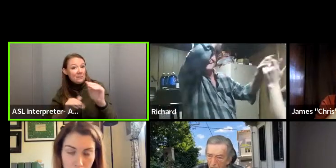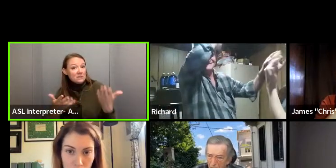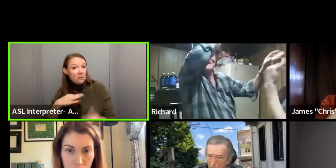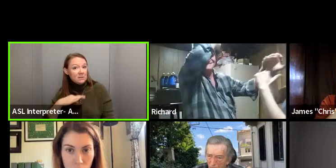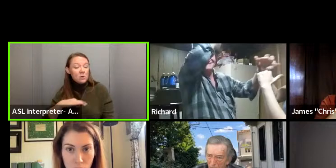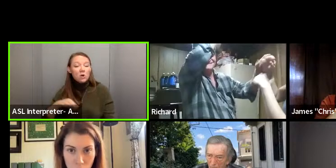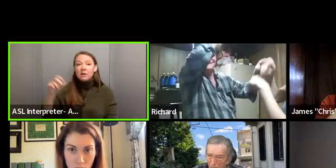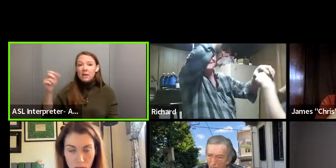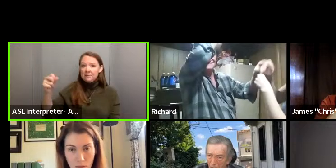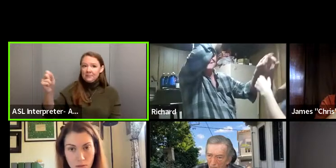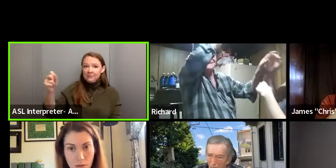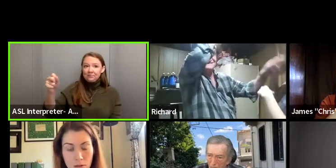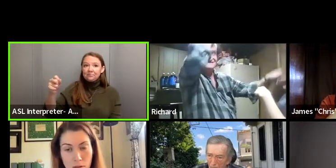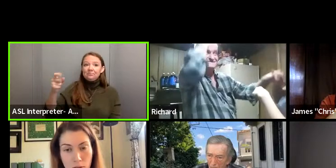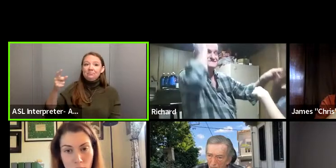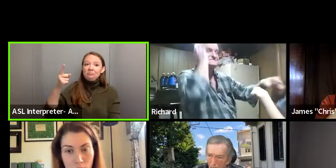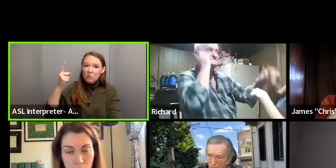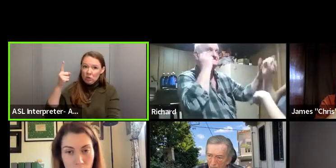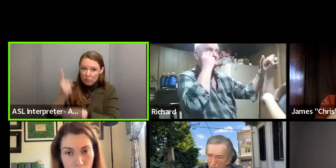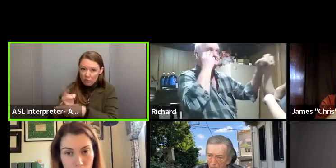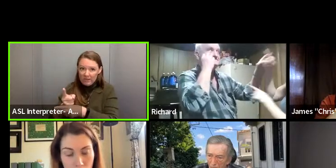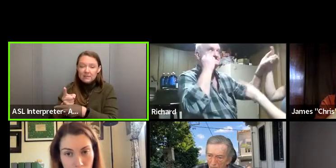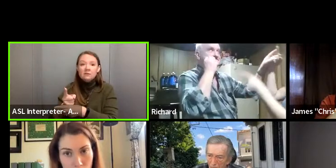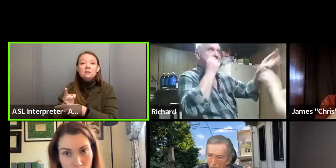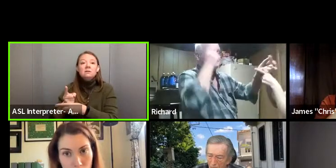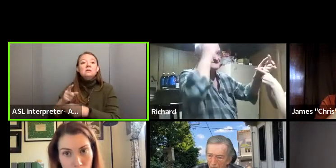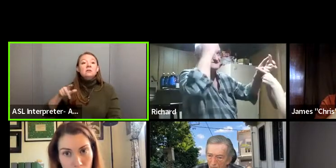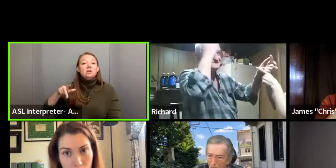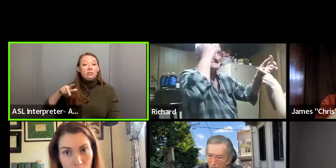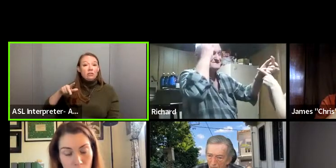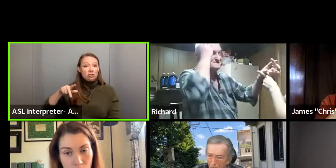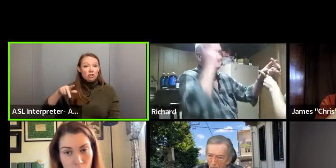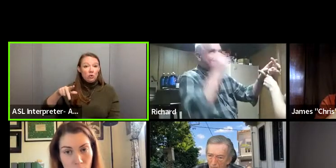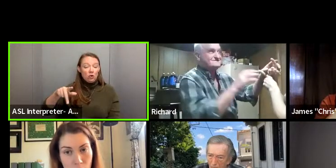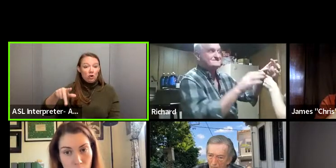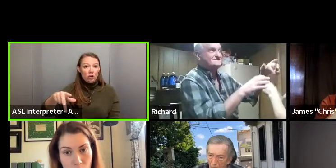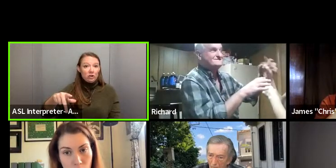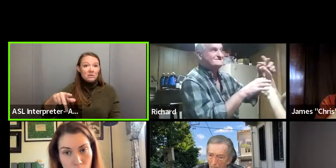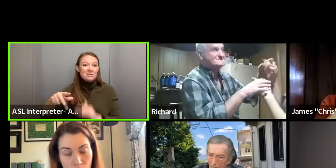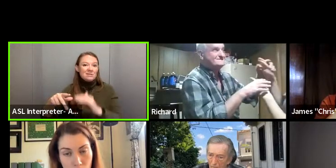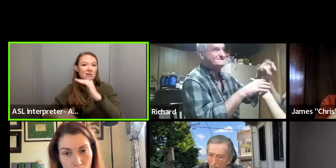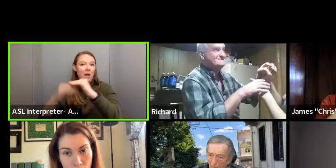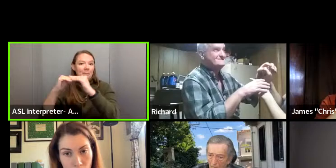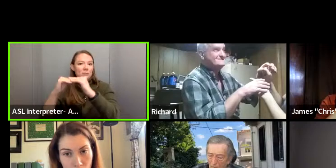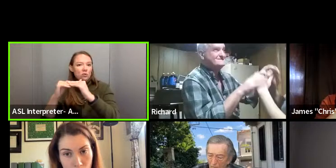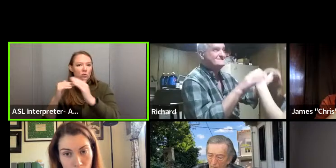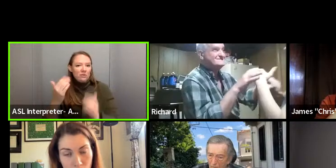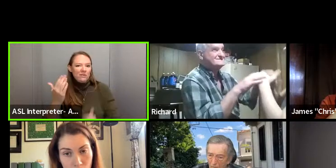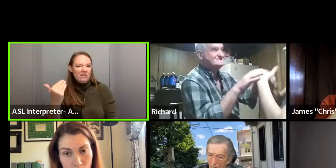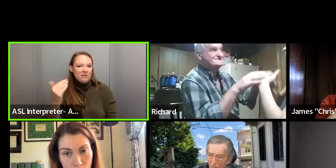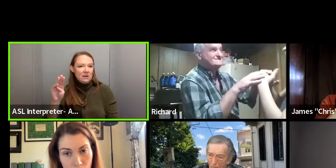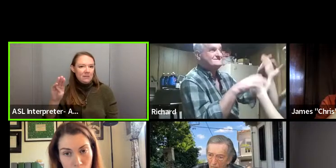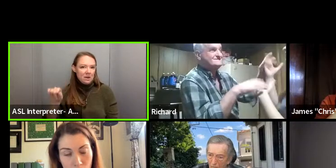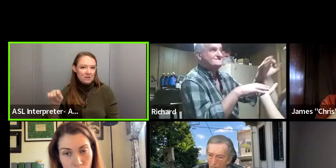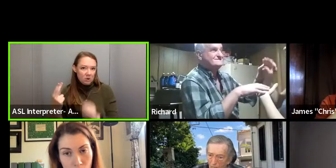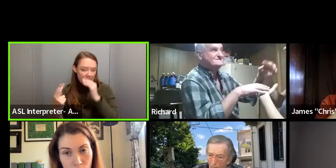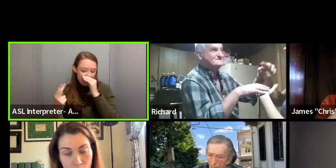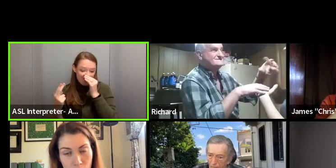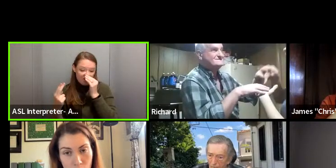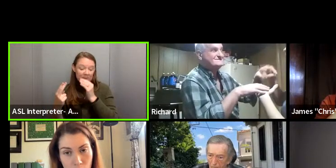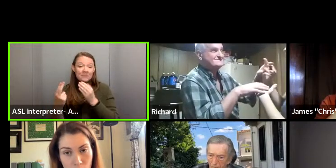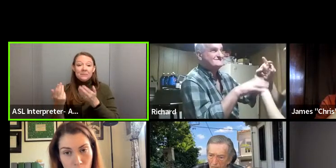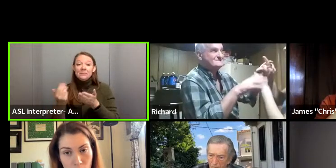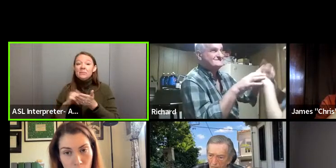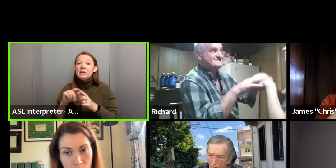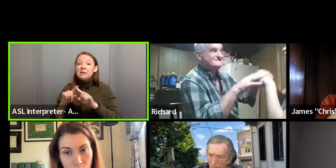Yeah, so you are correct that the scooters largely top out at 15 miles an hour. Now, it depends slightly